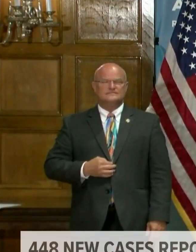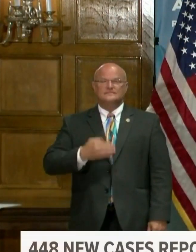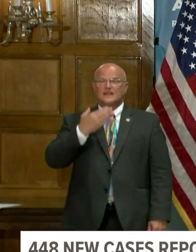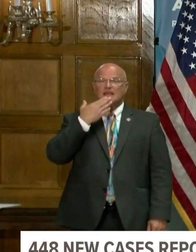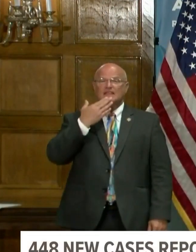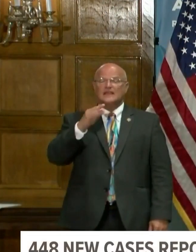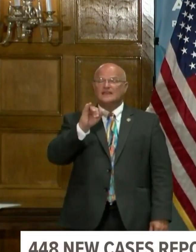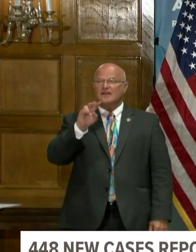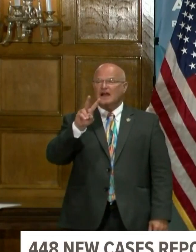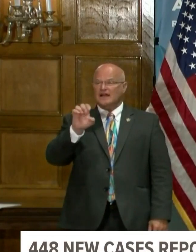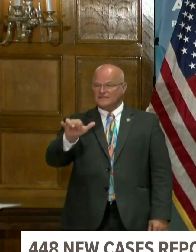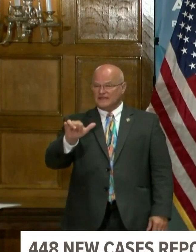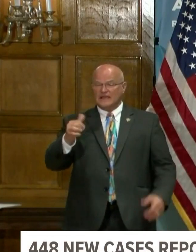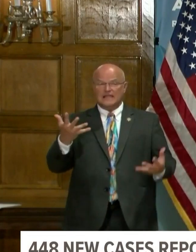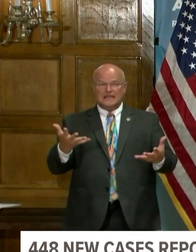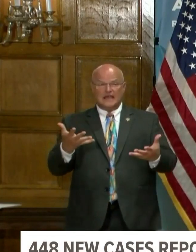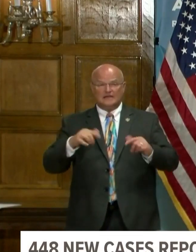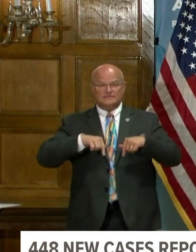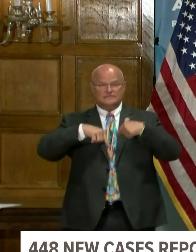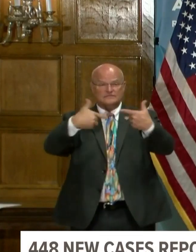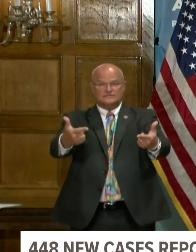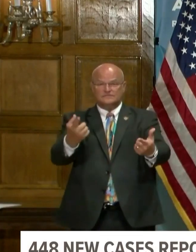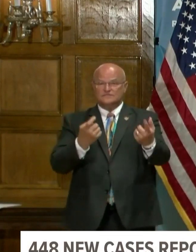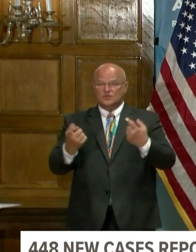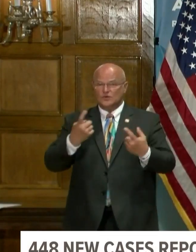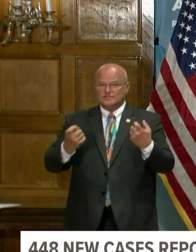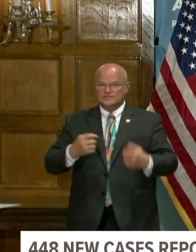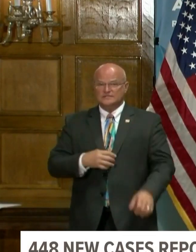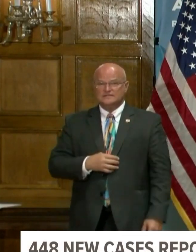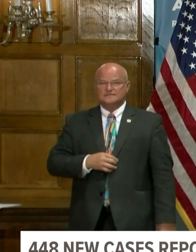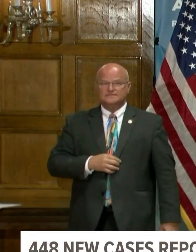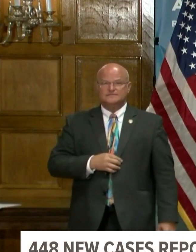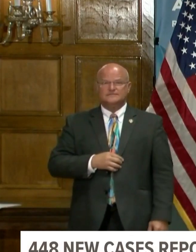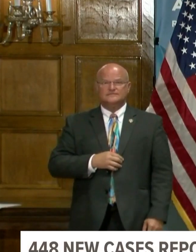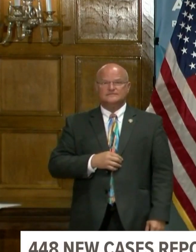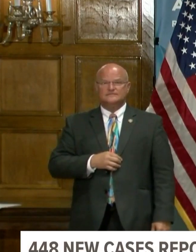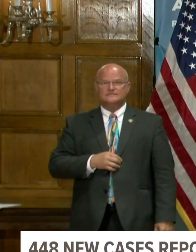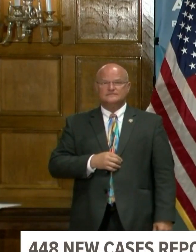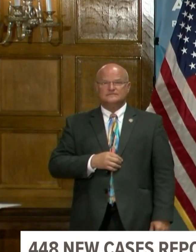Thank you, Ivy, and with that, we'll take any questions.